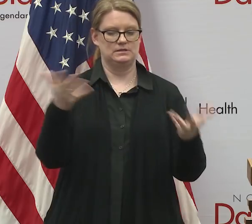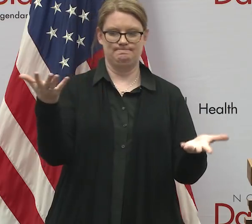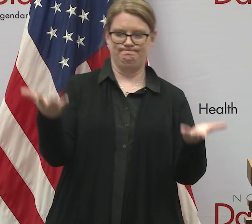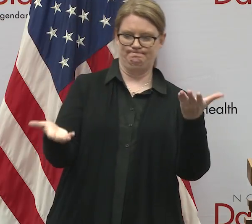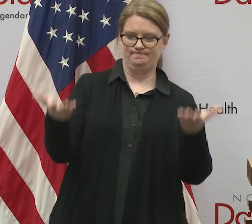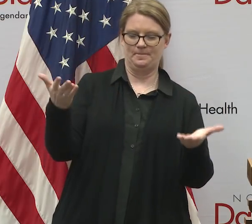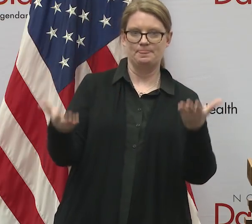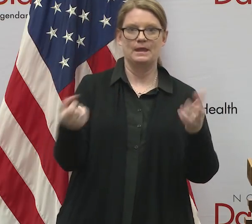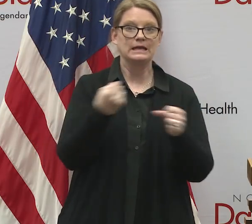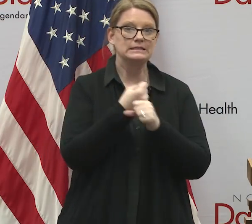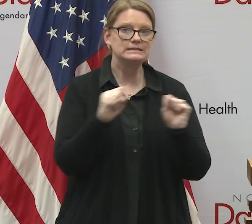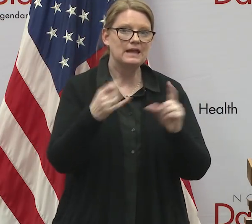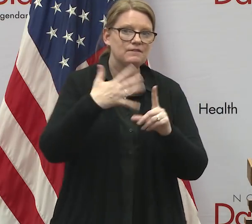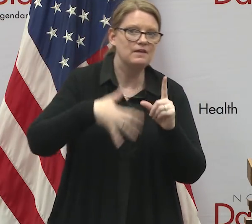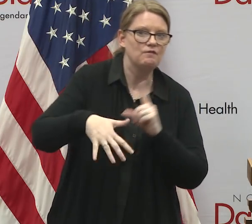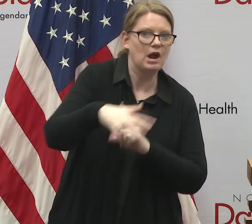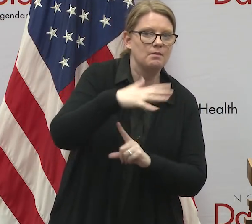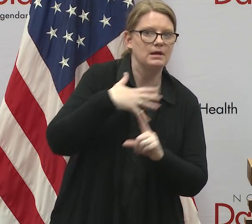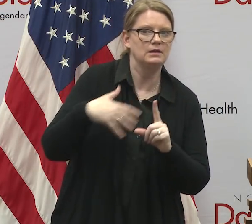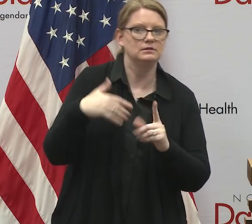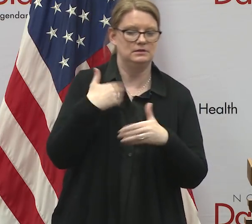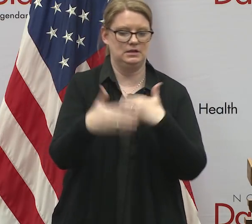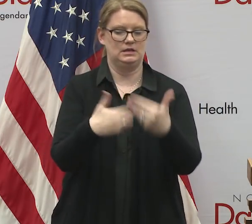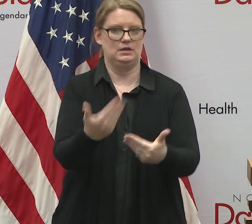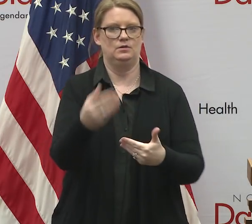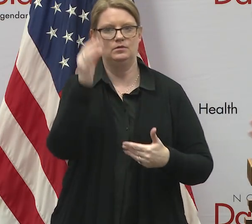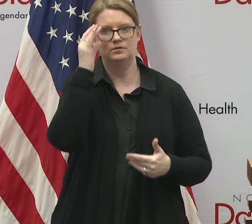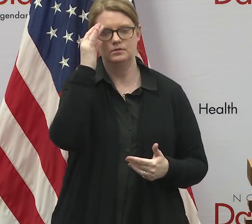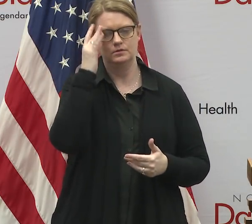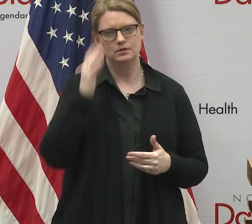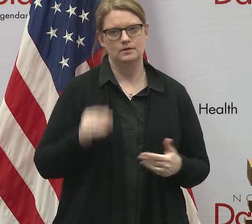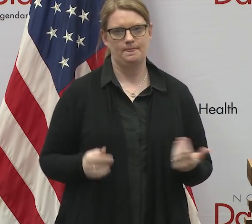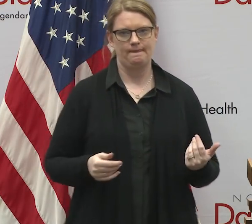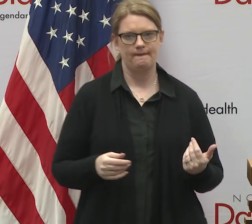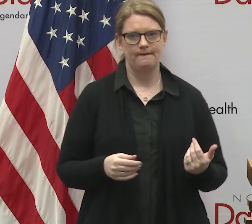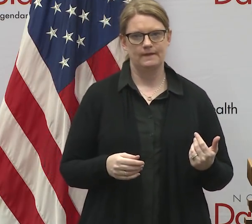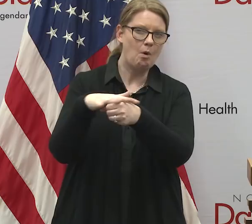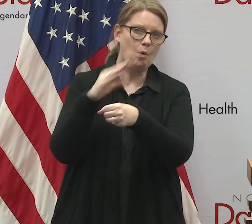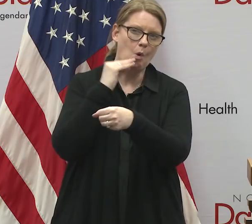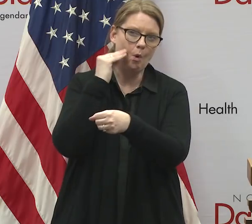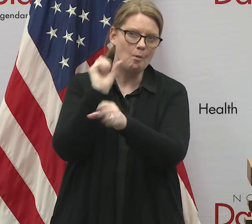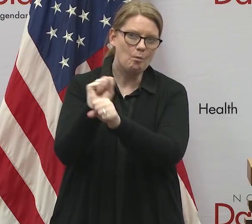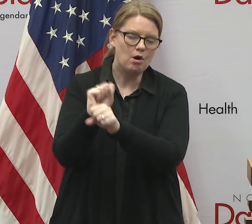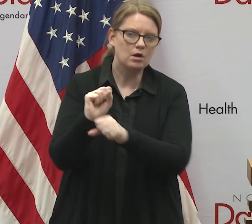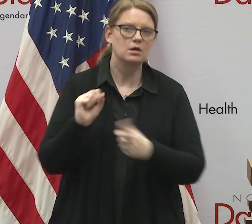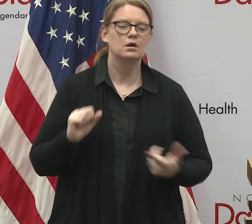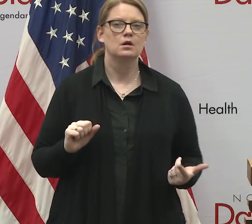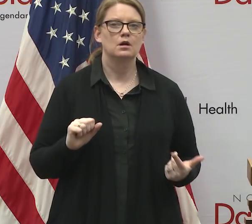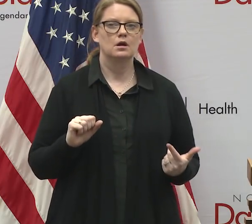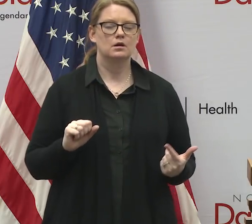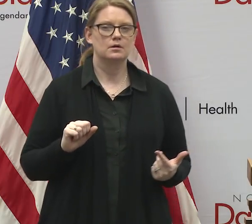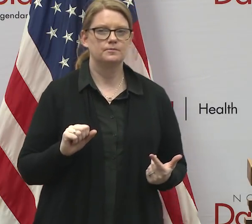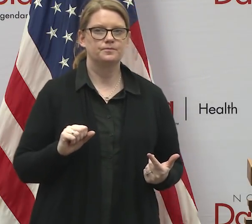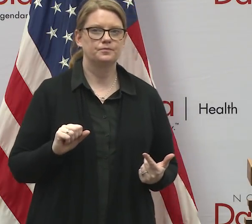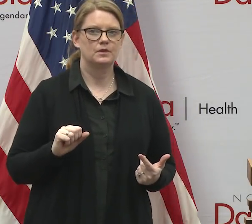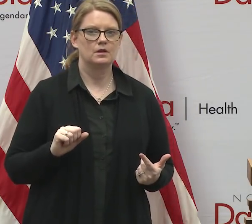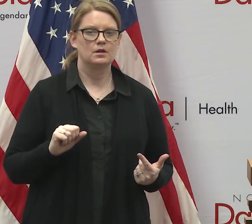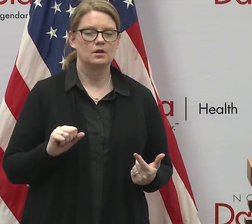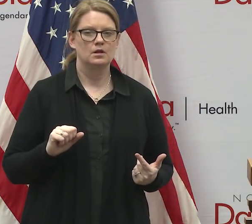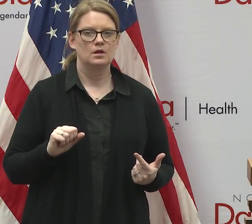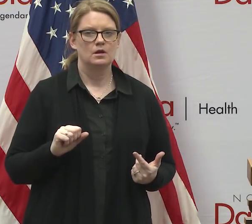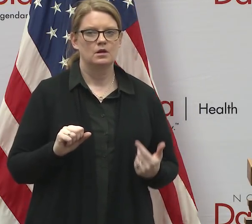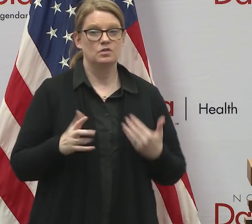the age of 30. And again, if people, just from a geography standpoint, Huron would be south of the Oaks-Ellendale